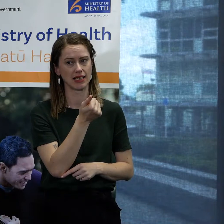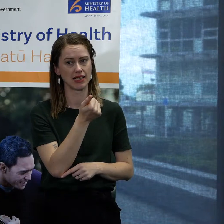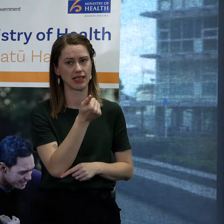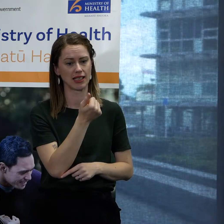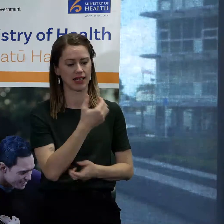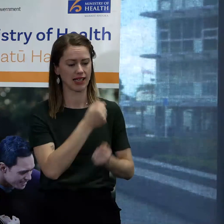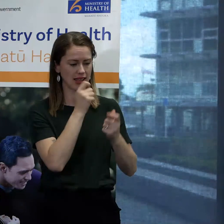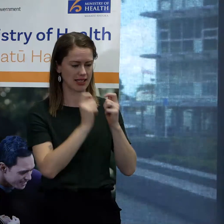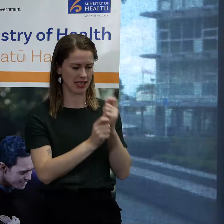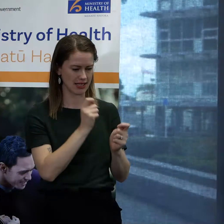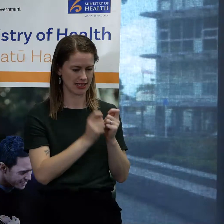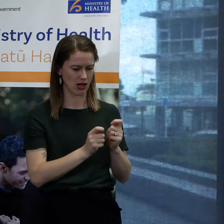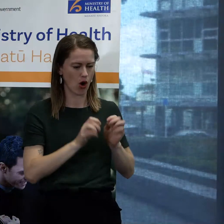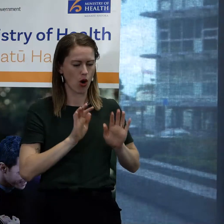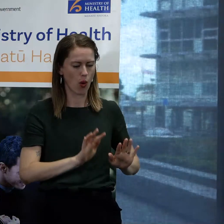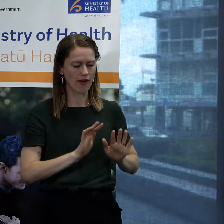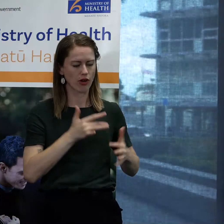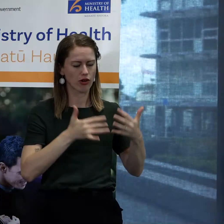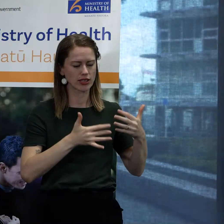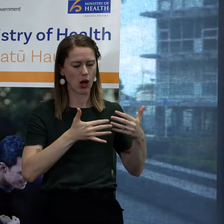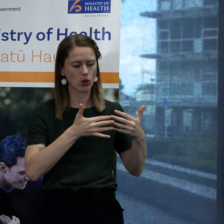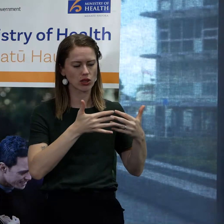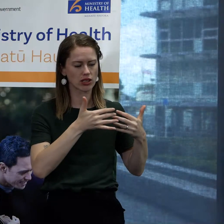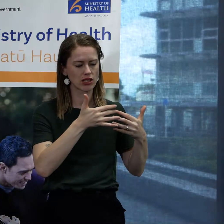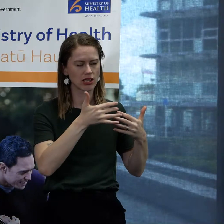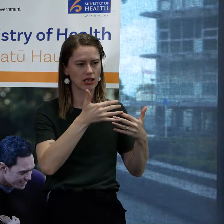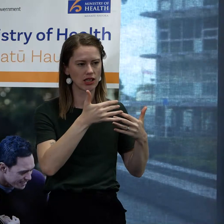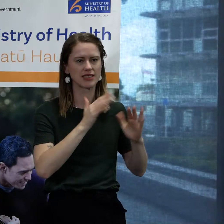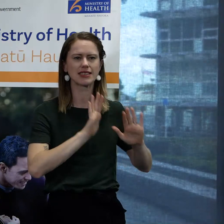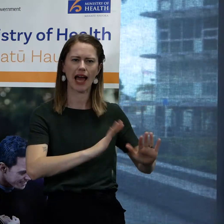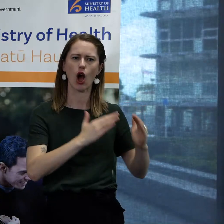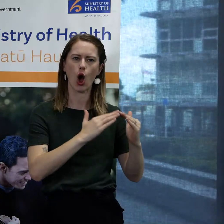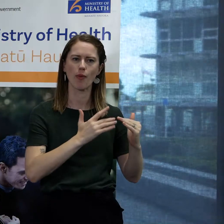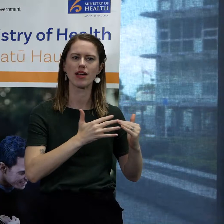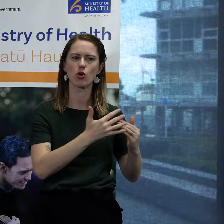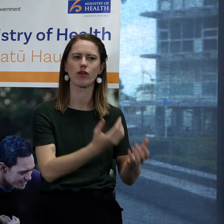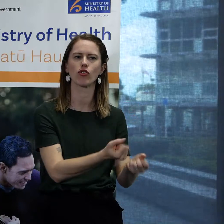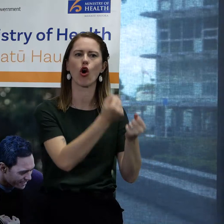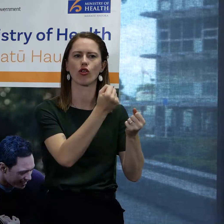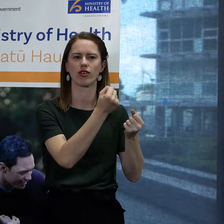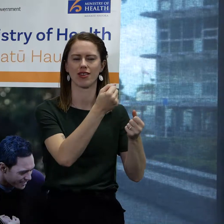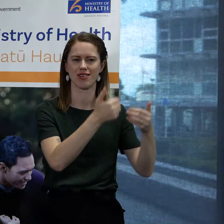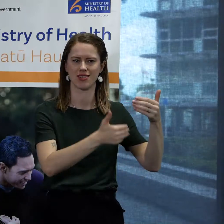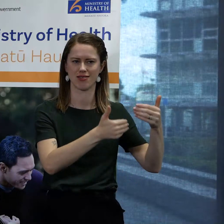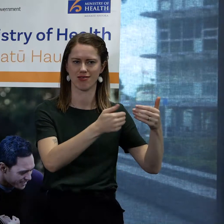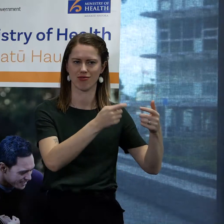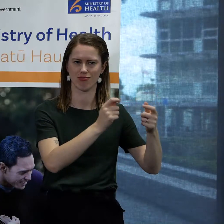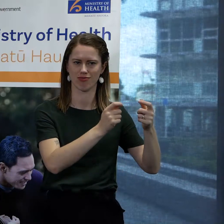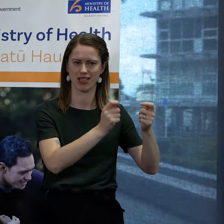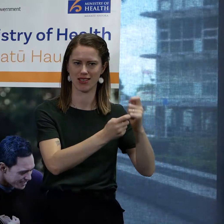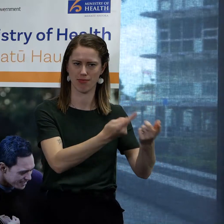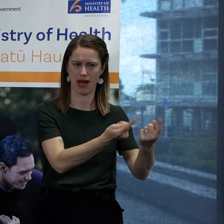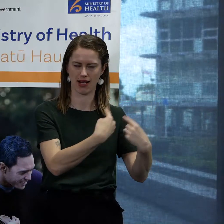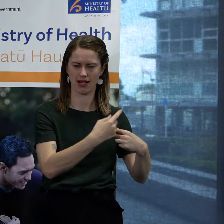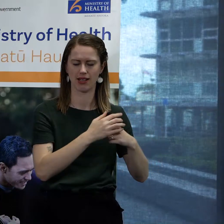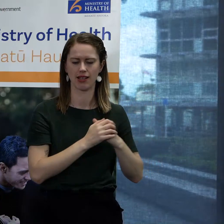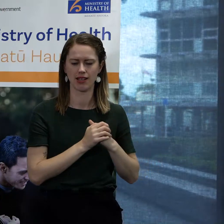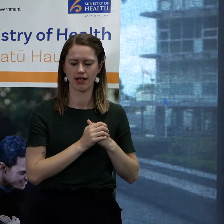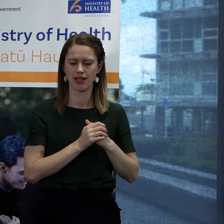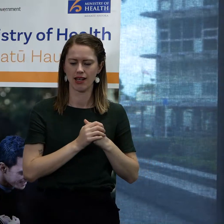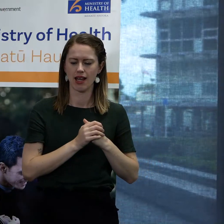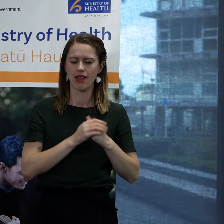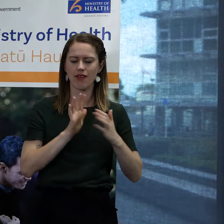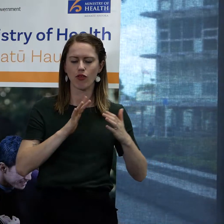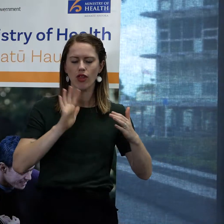wait till they have the result before they, and stay at home until they have done that. And then for the balance of the 14 days, be alert